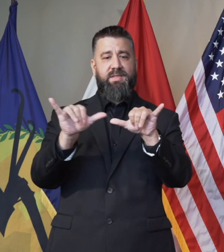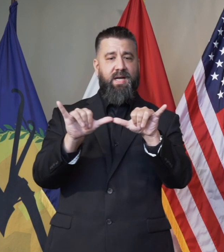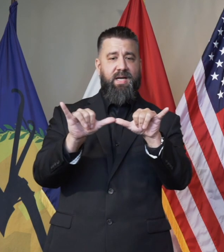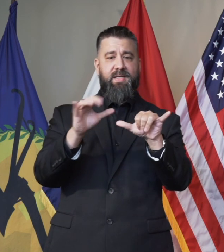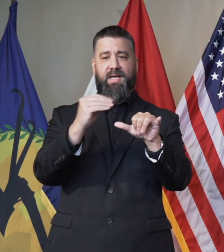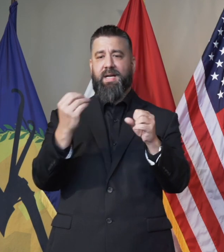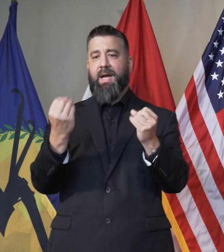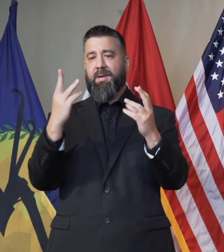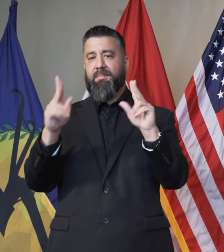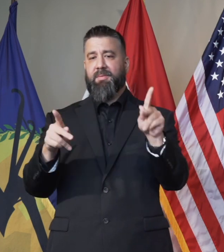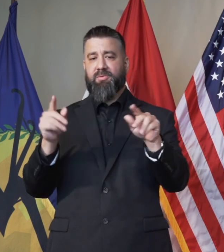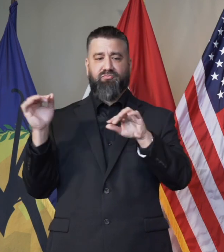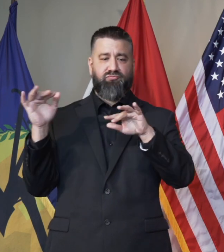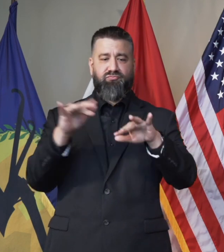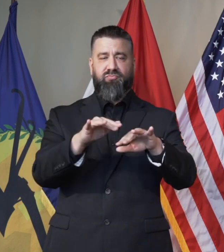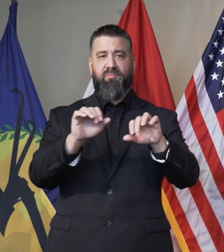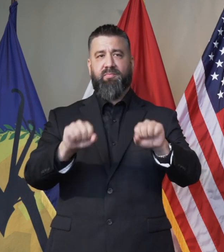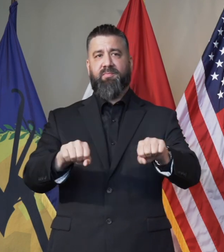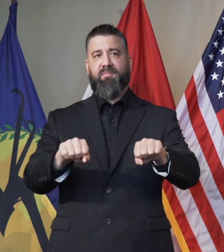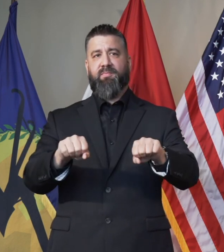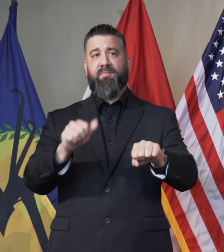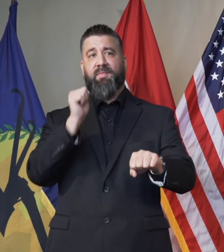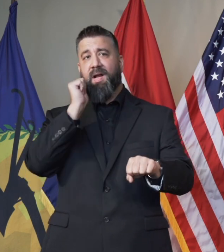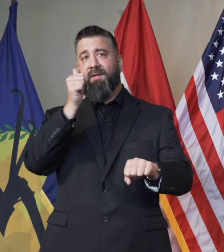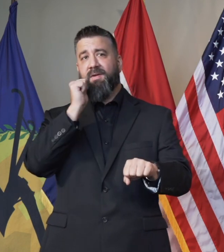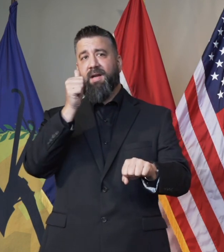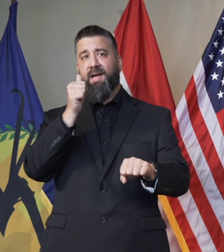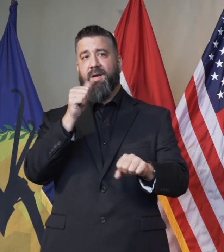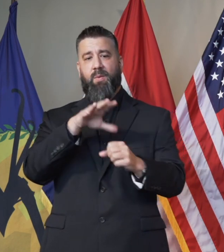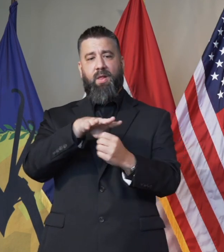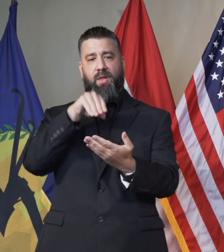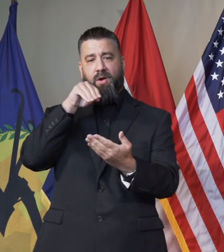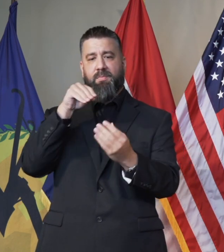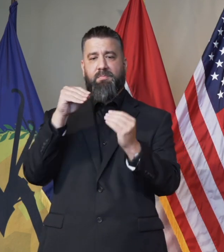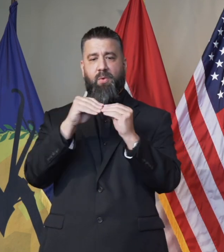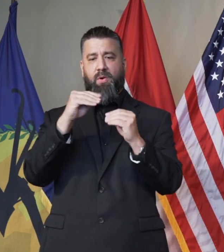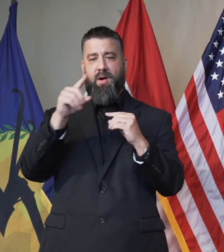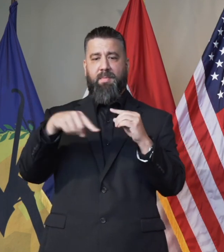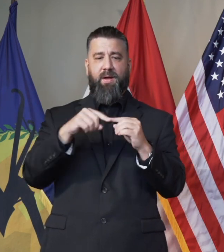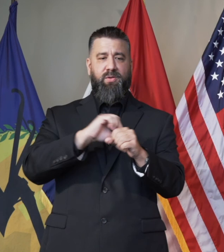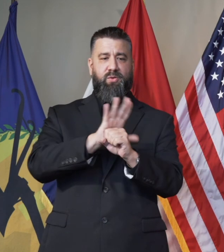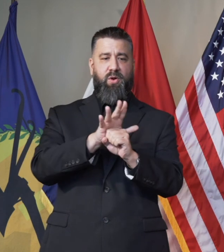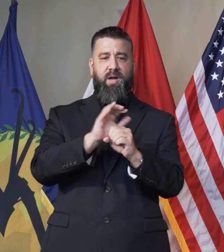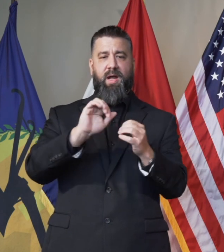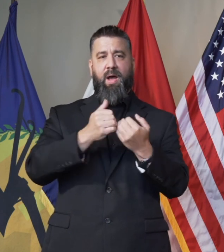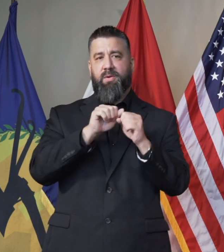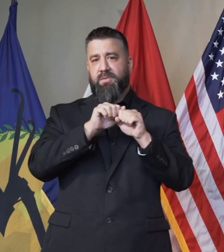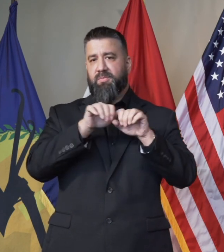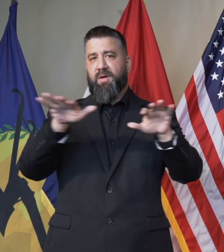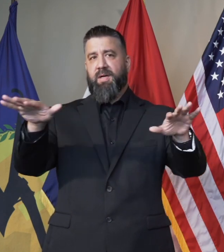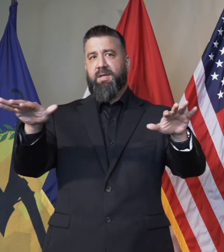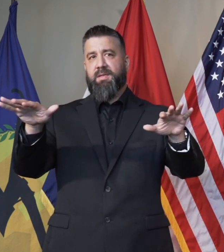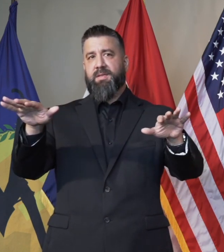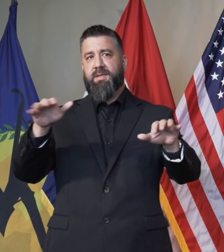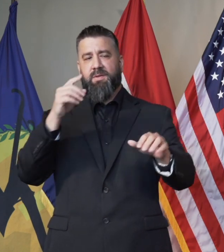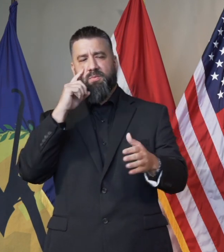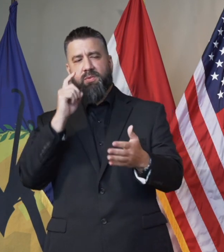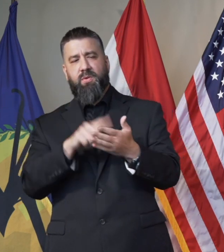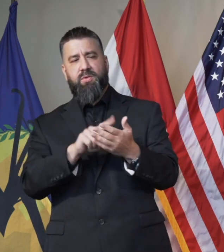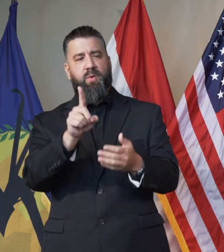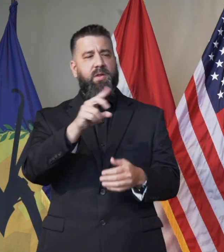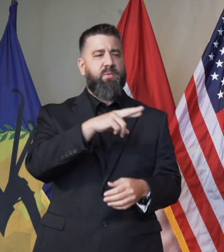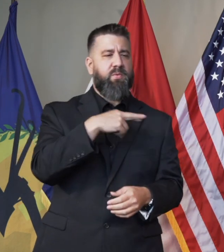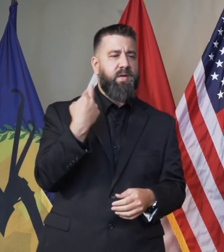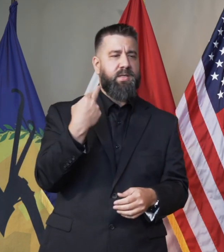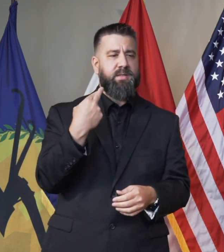Every day we are learning more about how this virus travels and about where the risks are and where the risks are the greatest. And